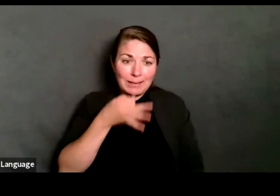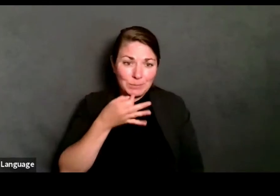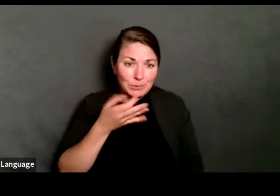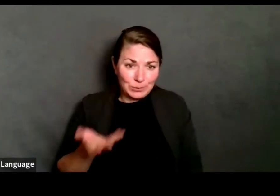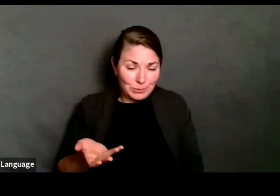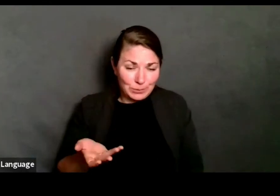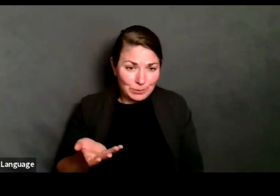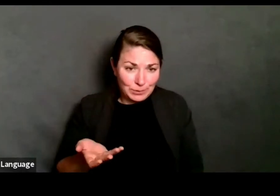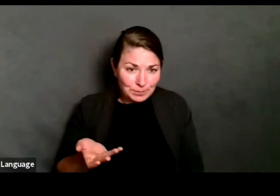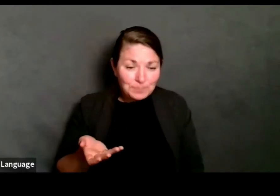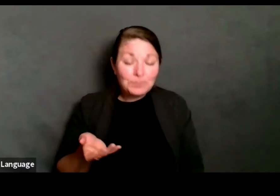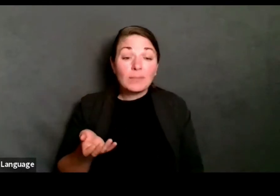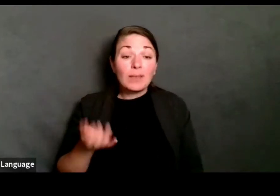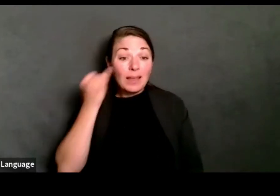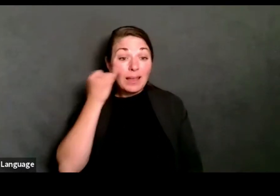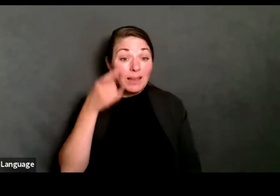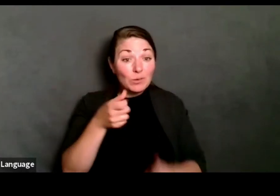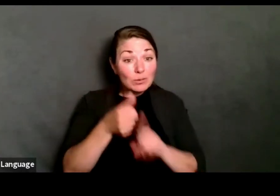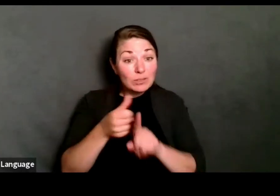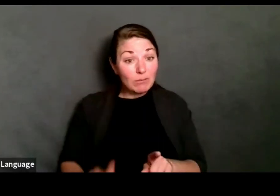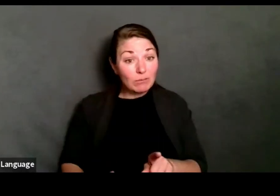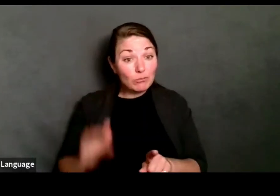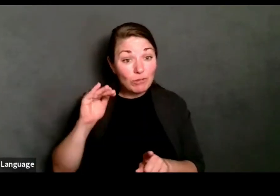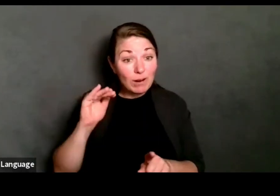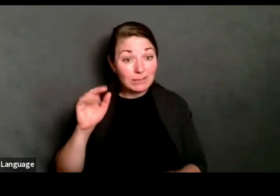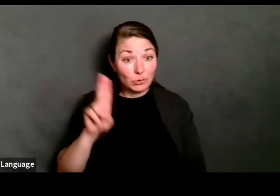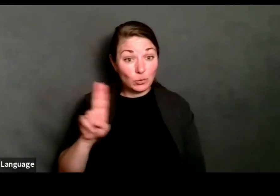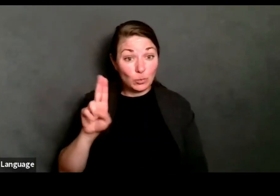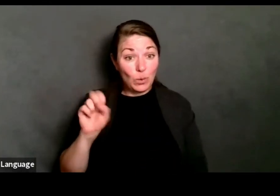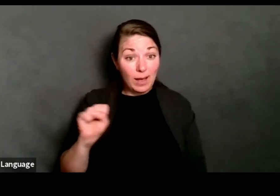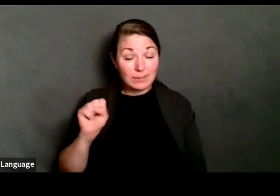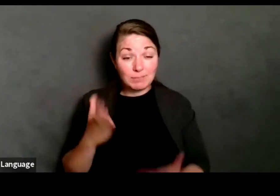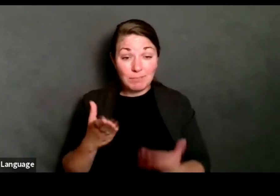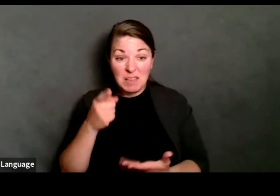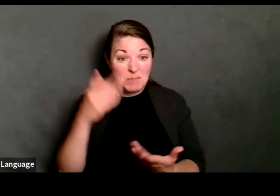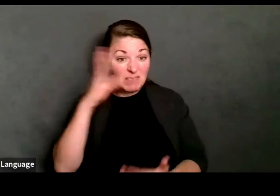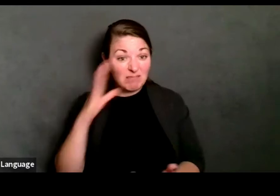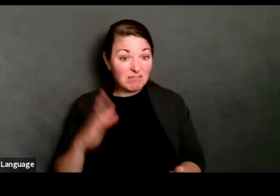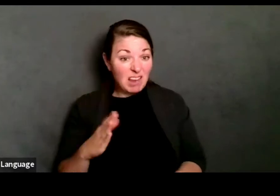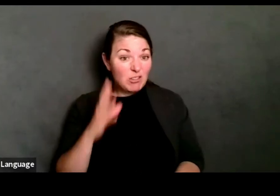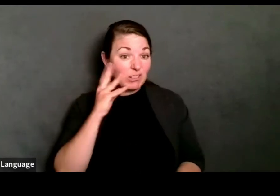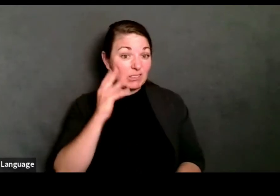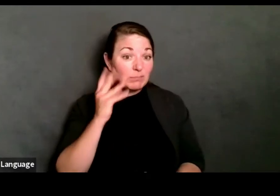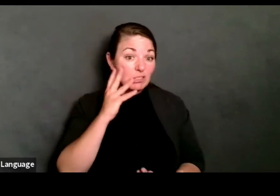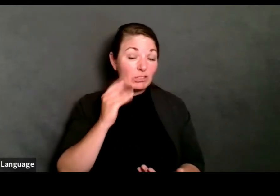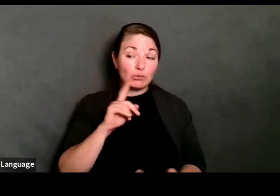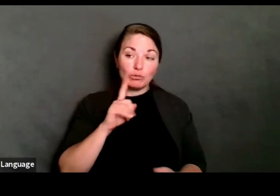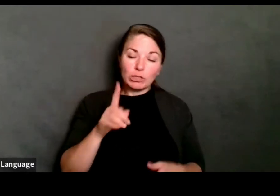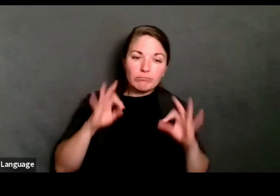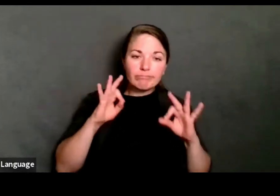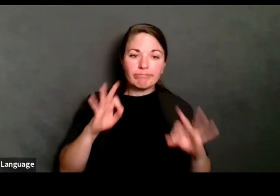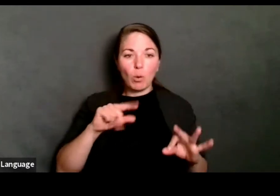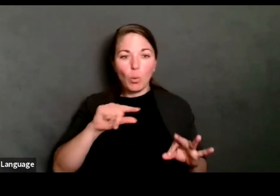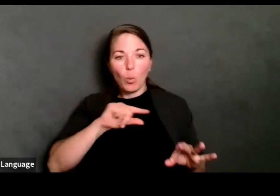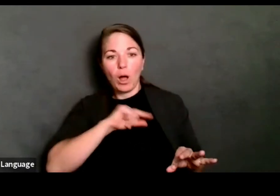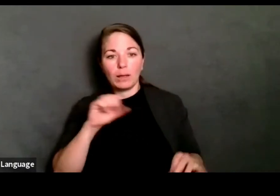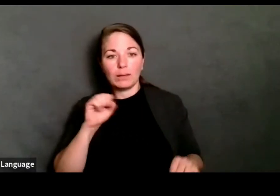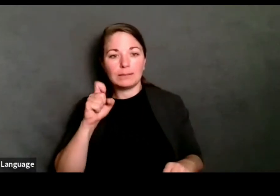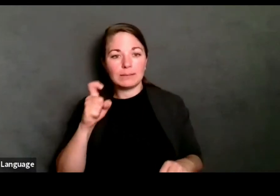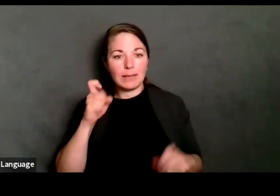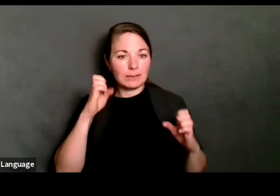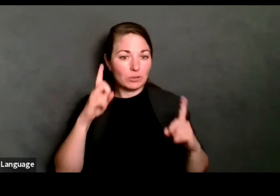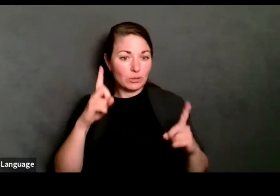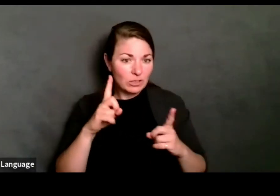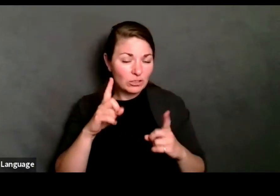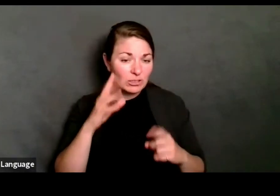care. And if you were raised in the US, you may also never have had any quality sex education in your